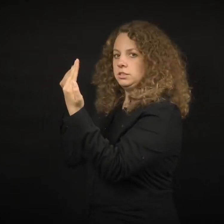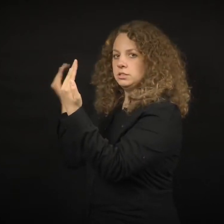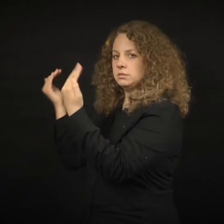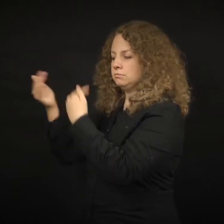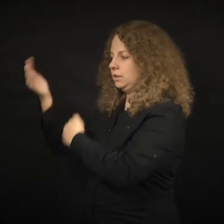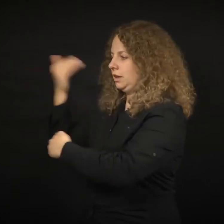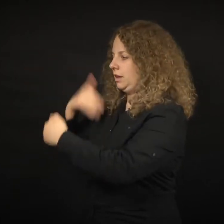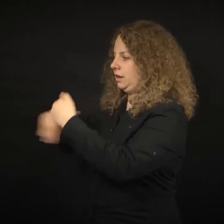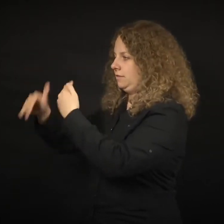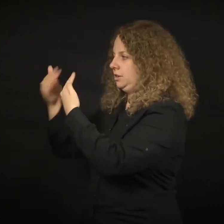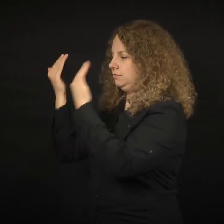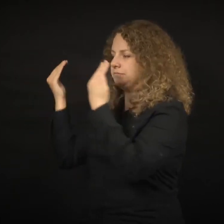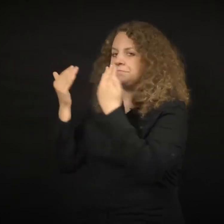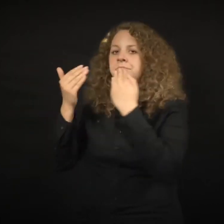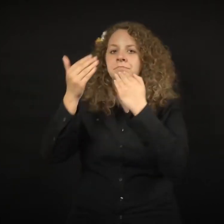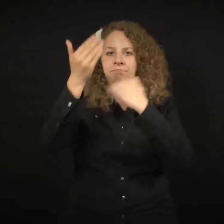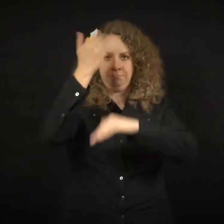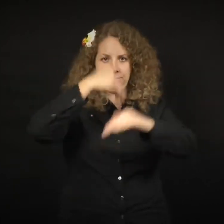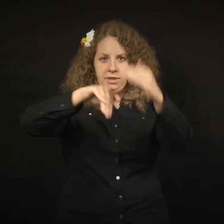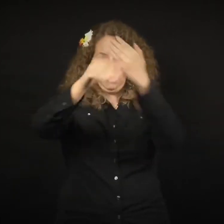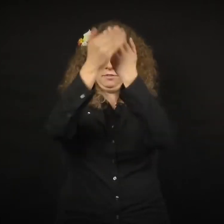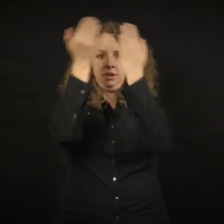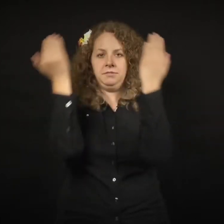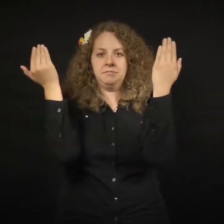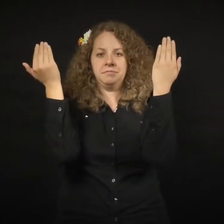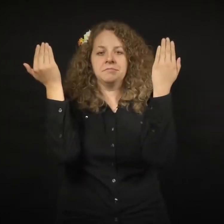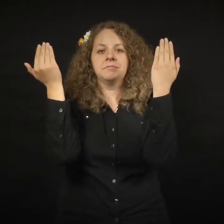across. Heaven, heaven.